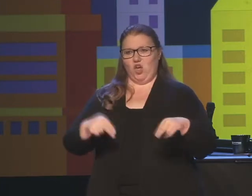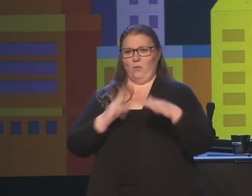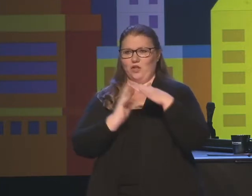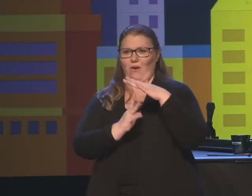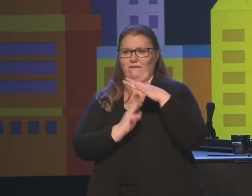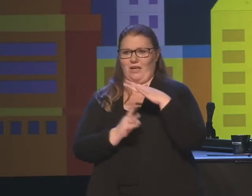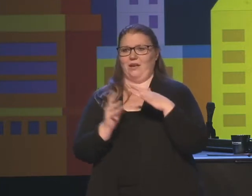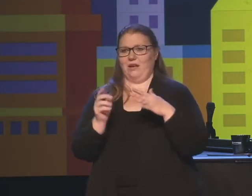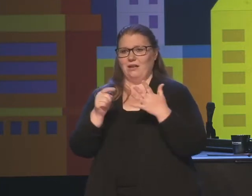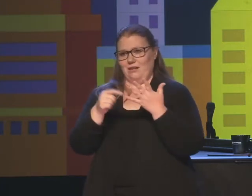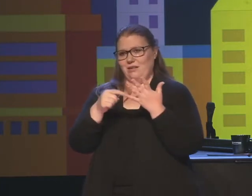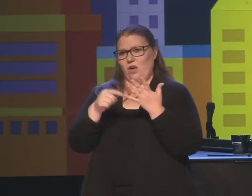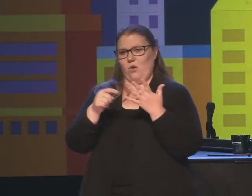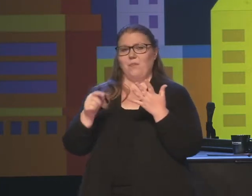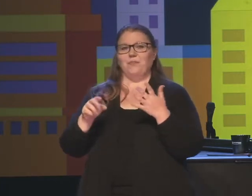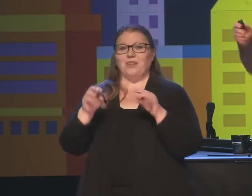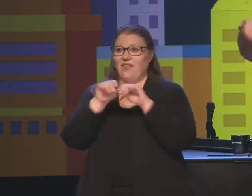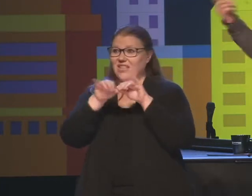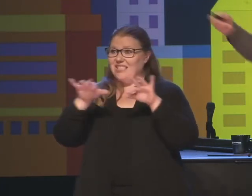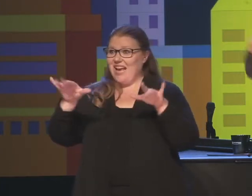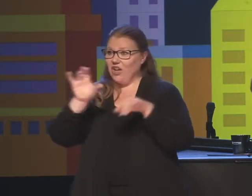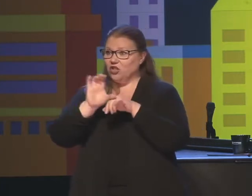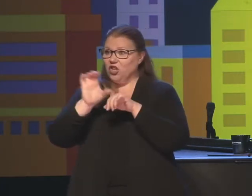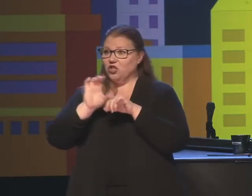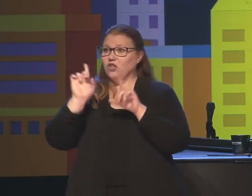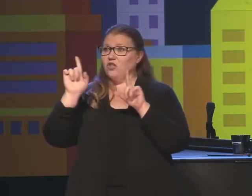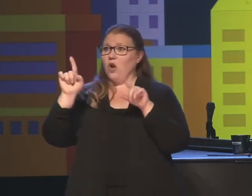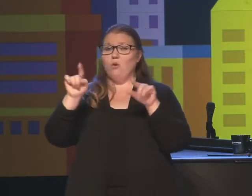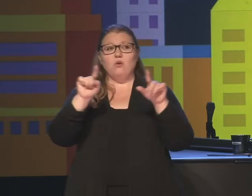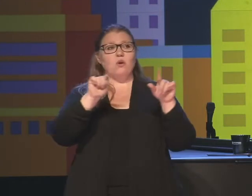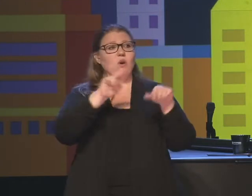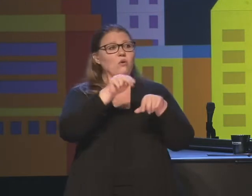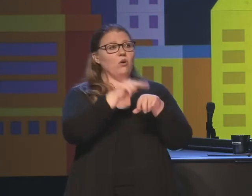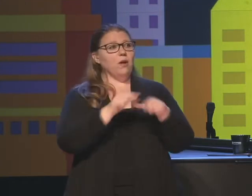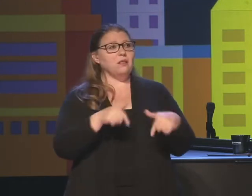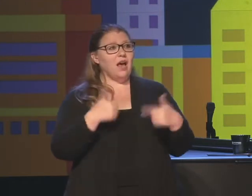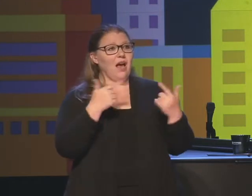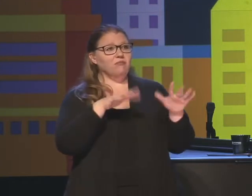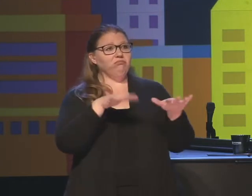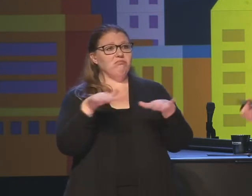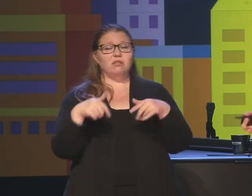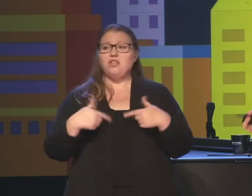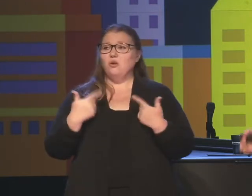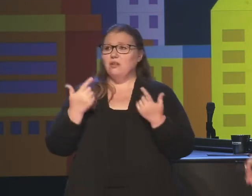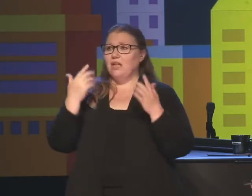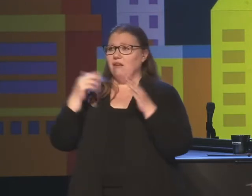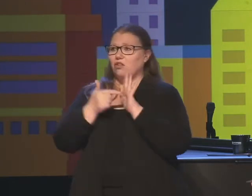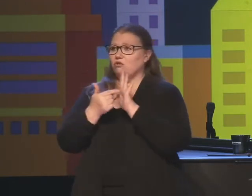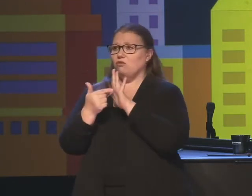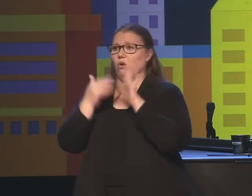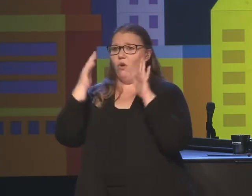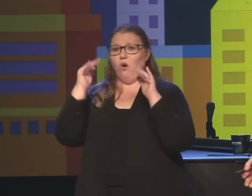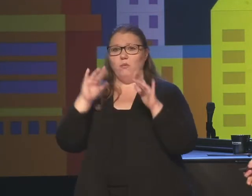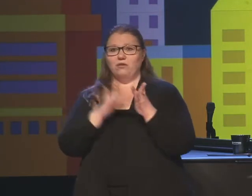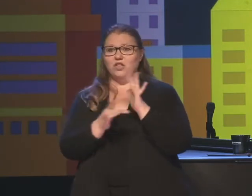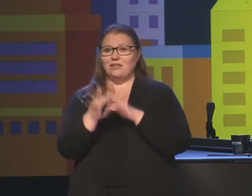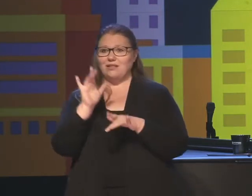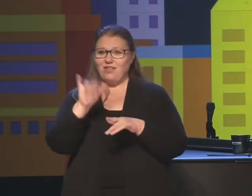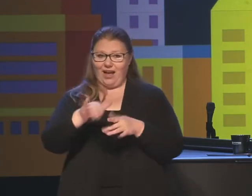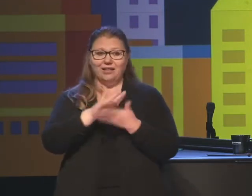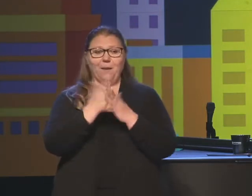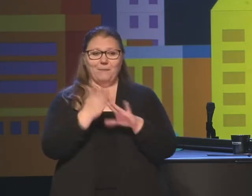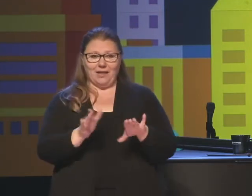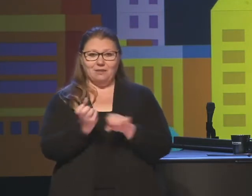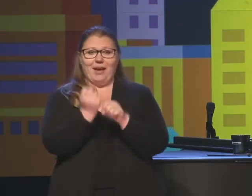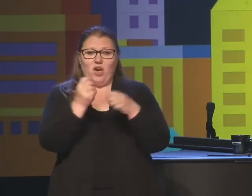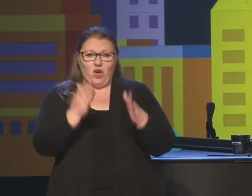church. And the scattered church is just when you go out into your everyday normal life and you just live the hope of Jesus. You're a peacemaker at work,